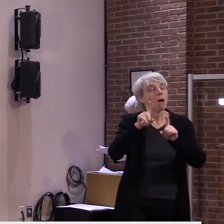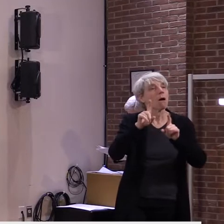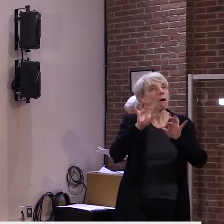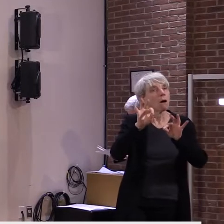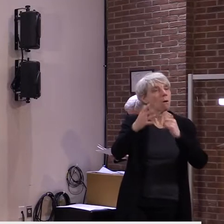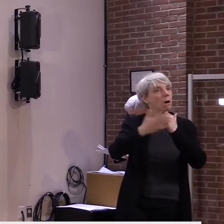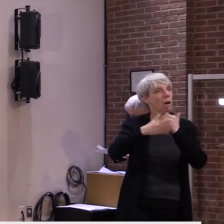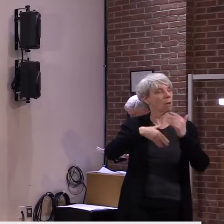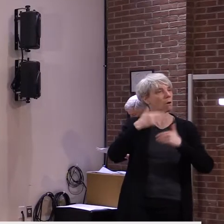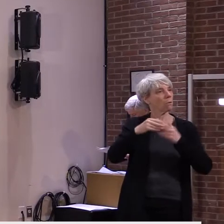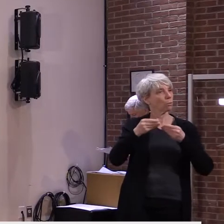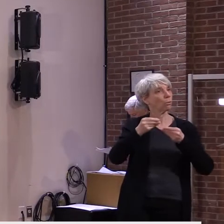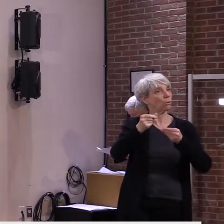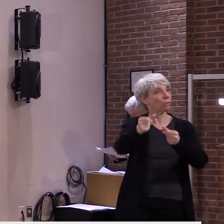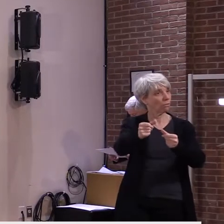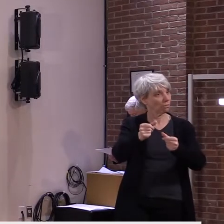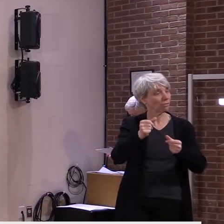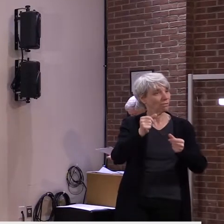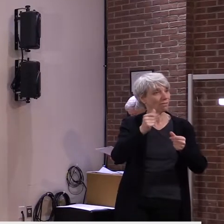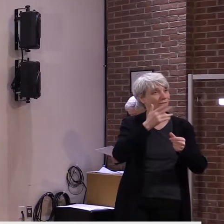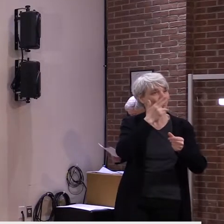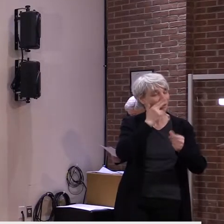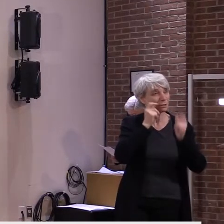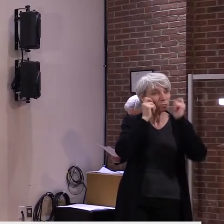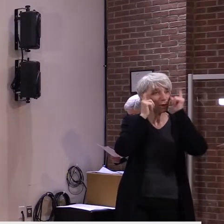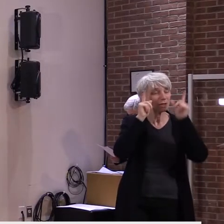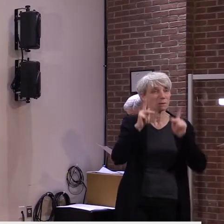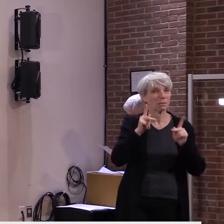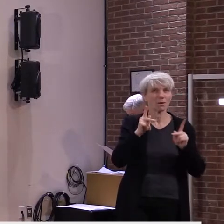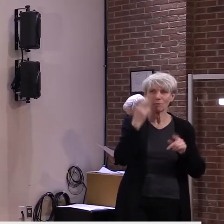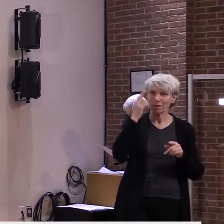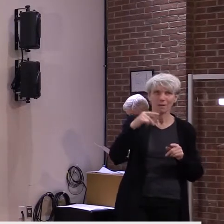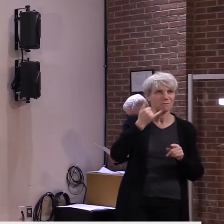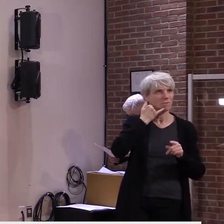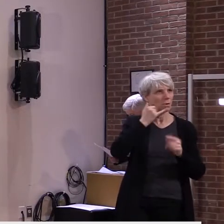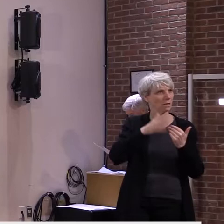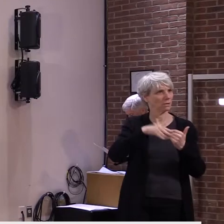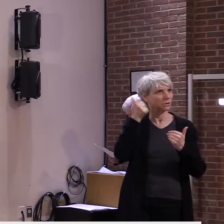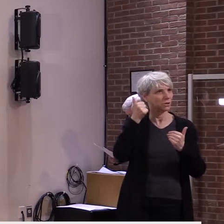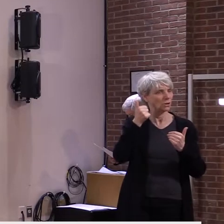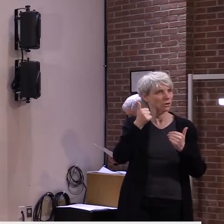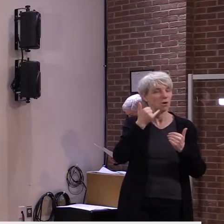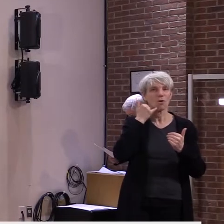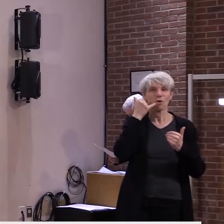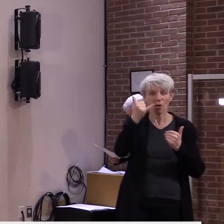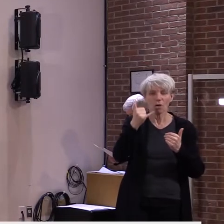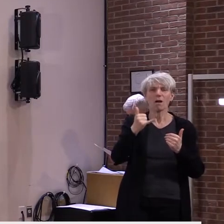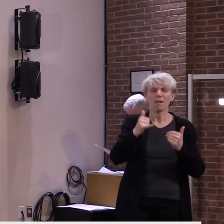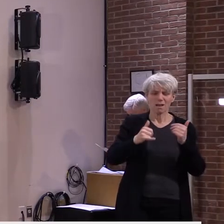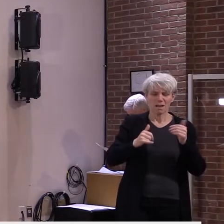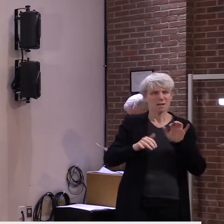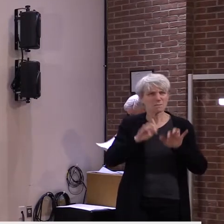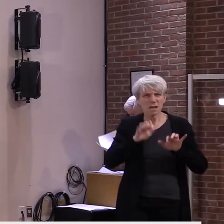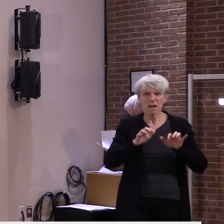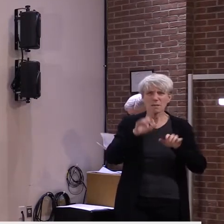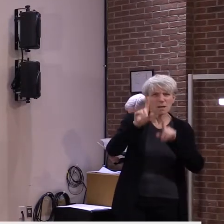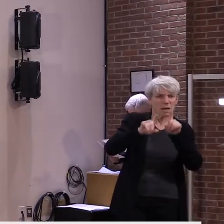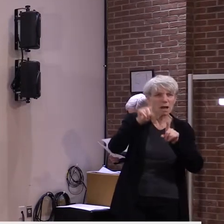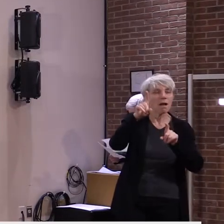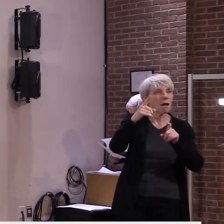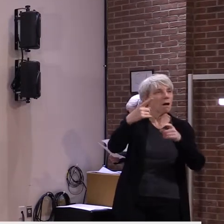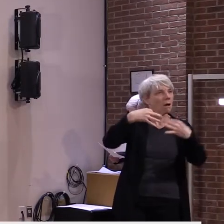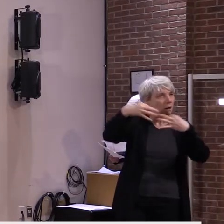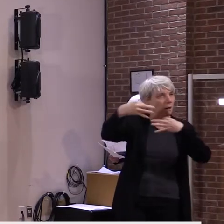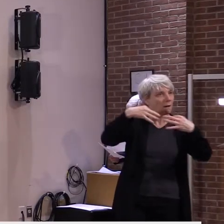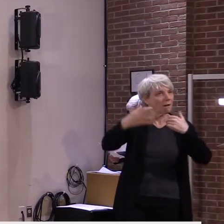provides additional support and guidance to them because they can ask questions as they go through the application. But I think from